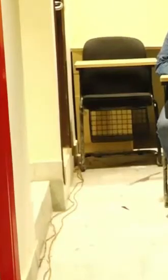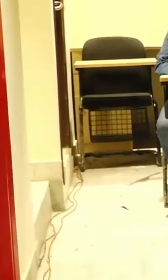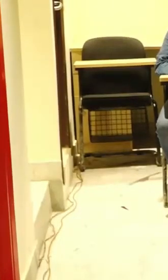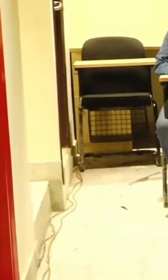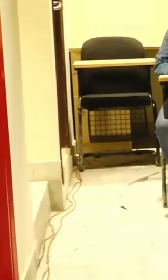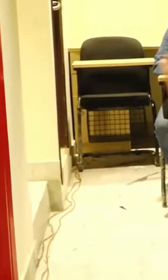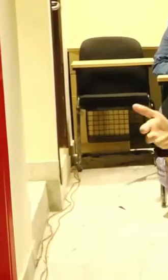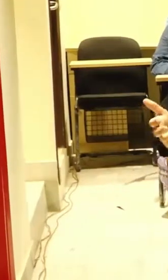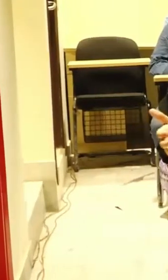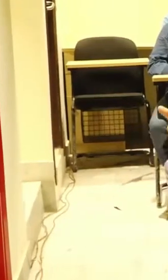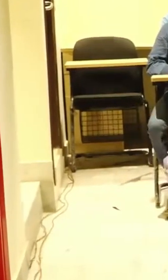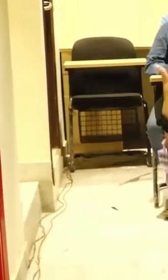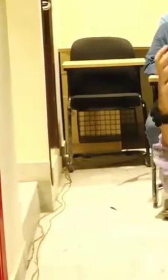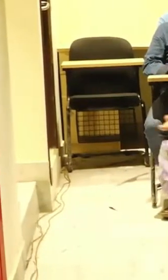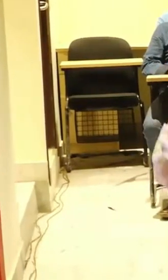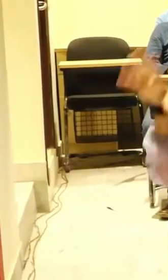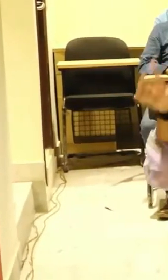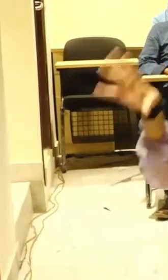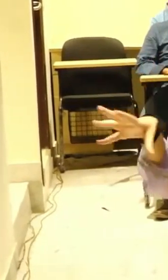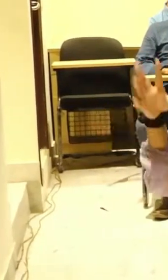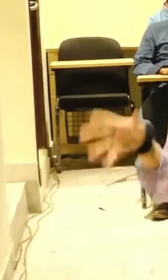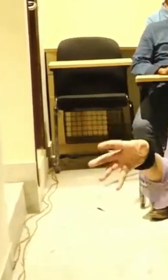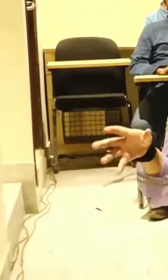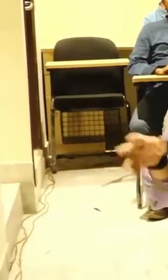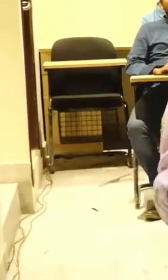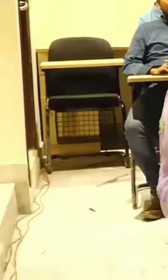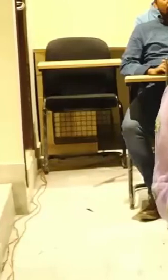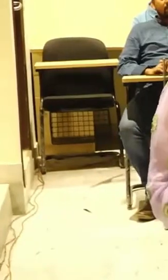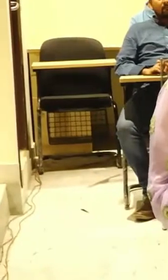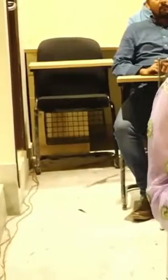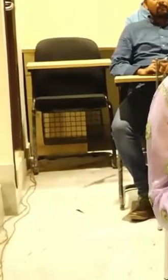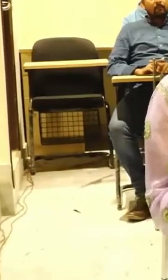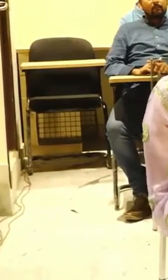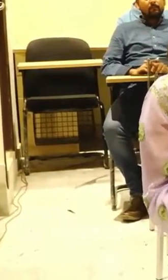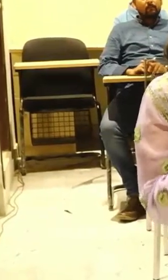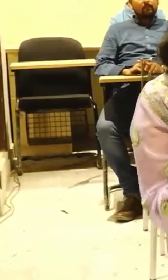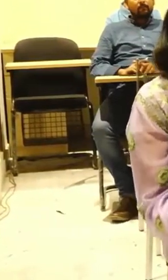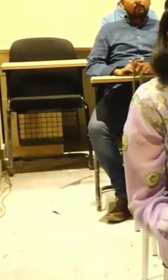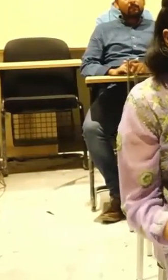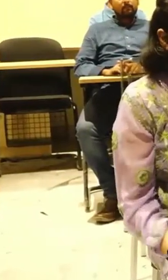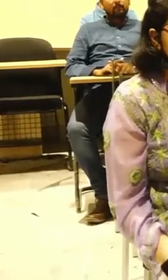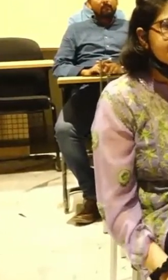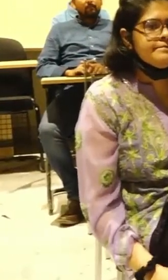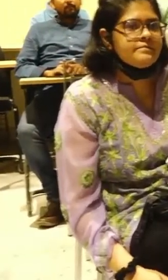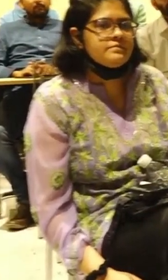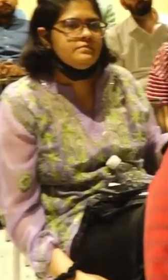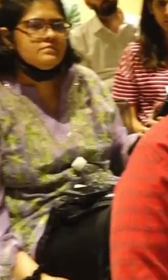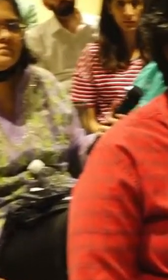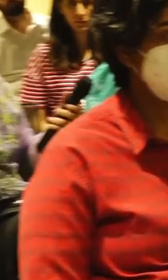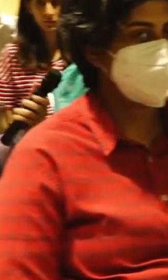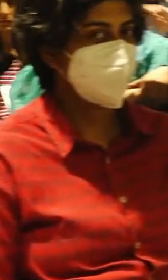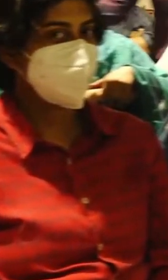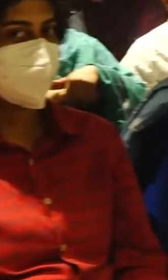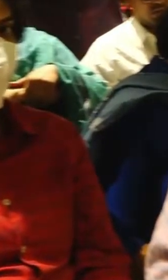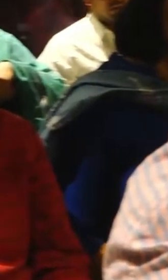reason why they have been put as a part of directive principles. Yes. So that's So you are right that in terms of